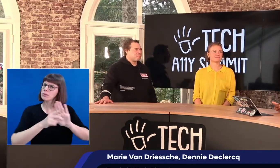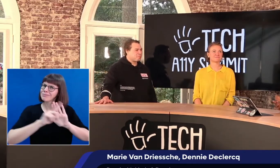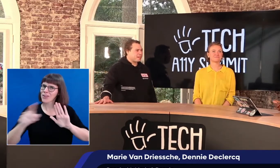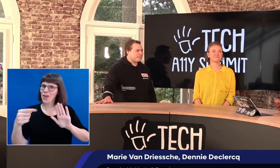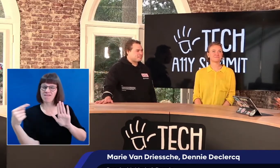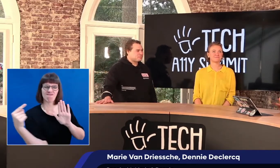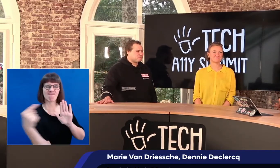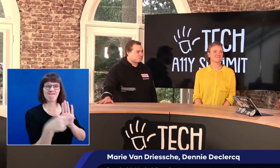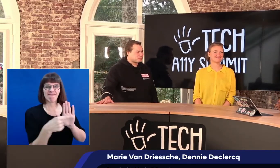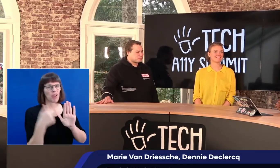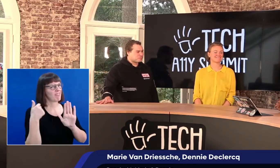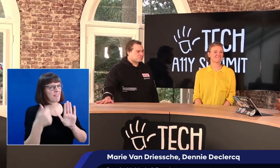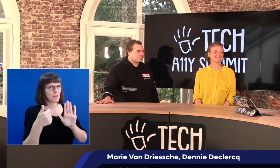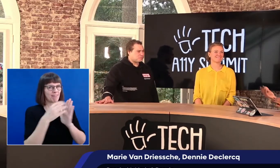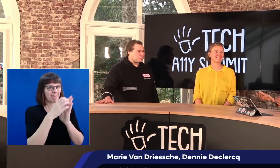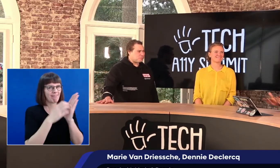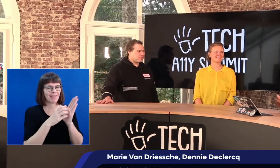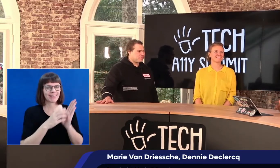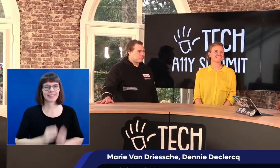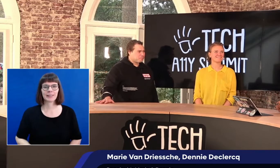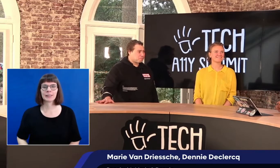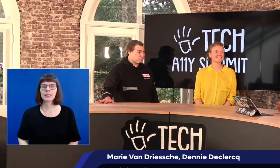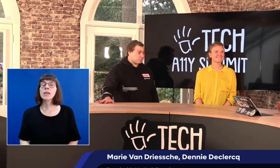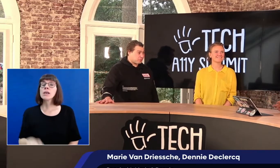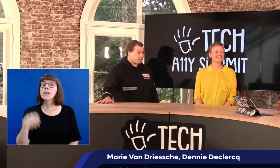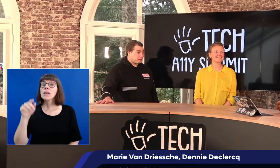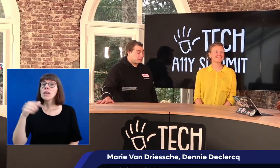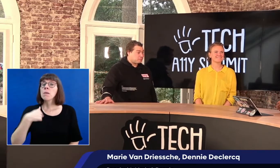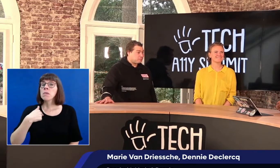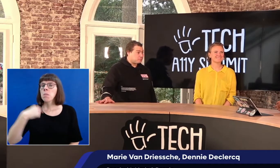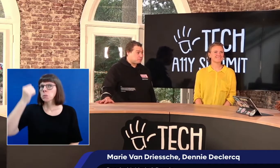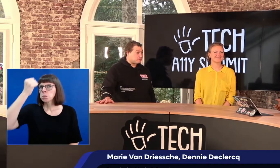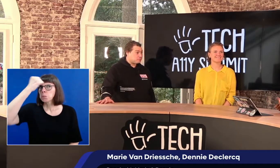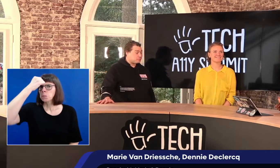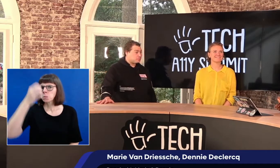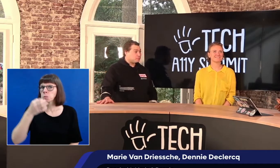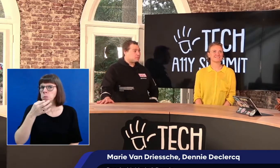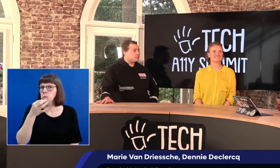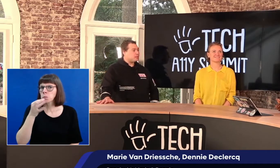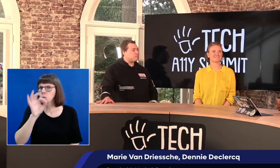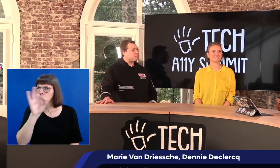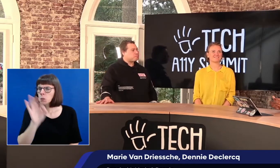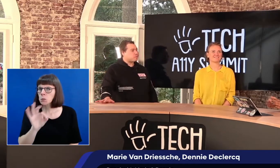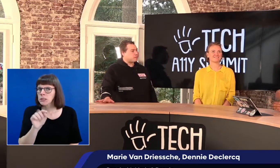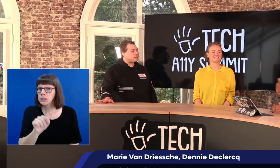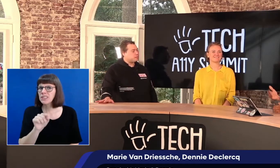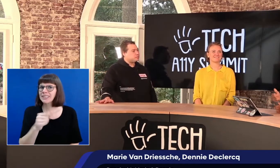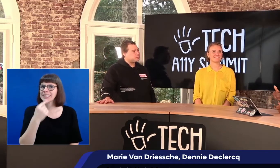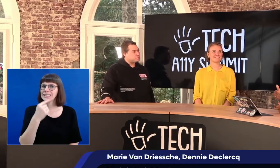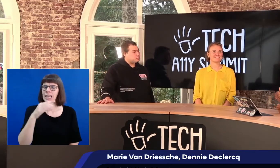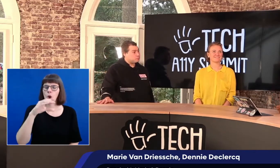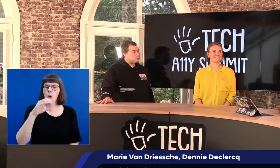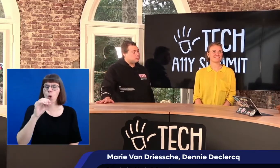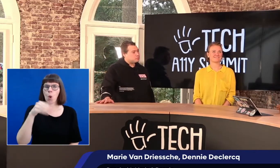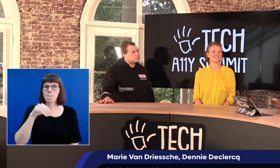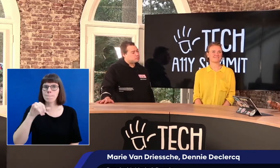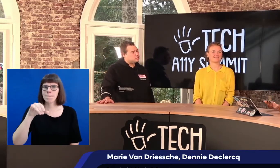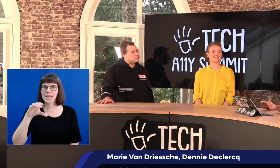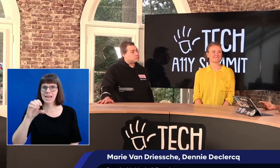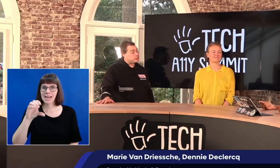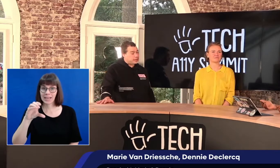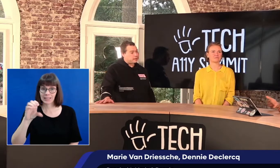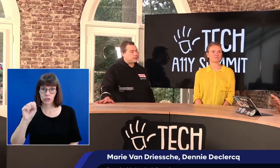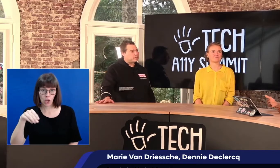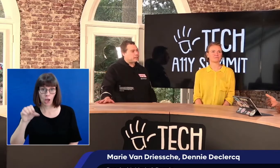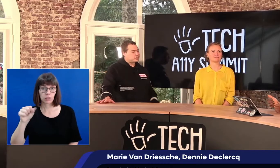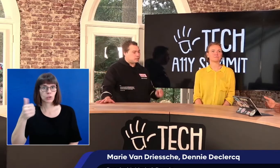Maybe just a silly question on my part. When you say a Comic Sans is a very accessible font, you mean it's easy to